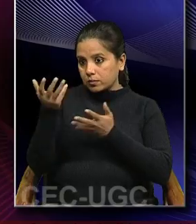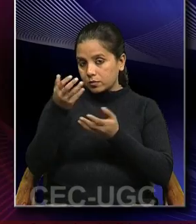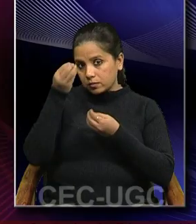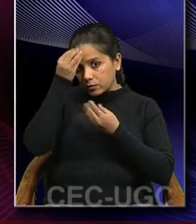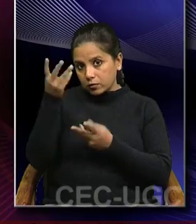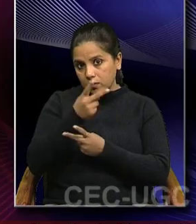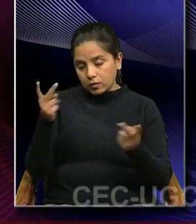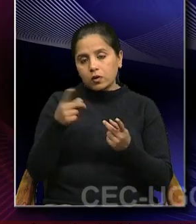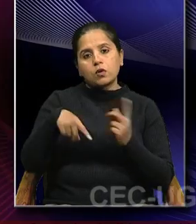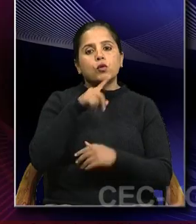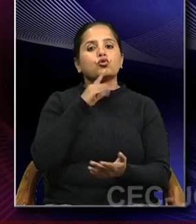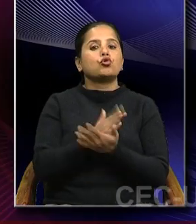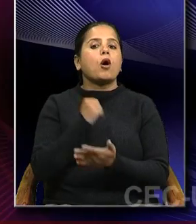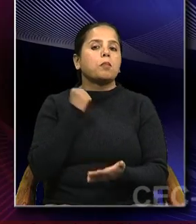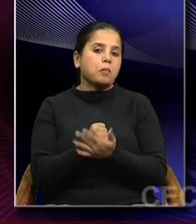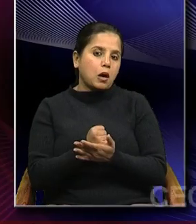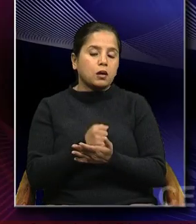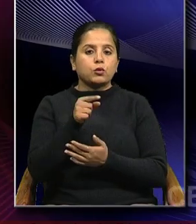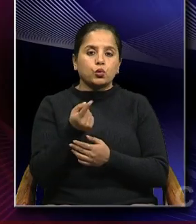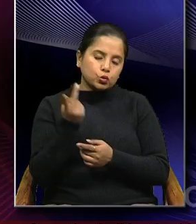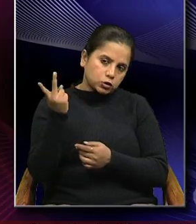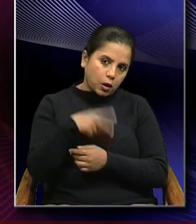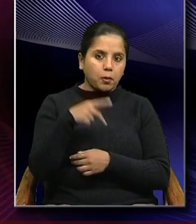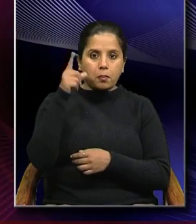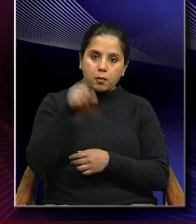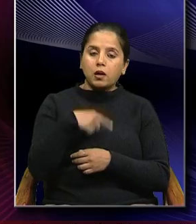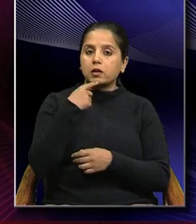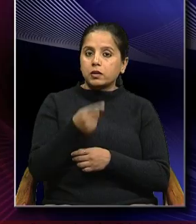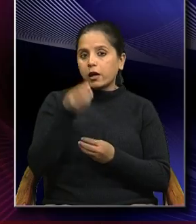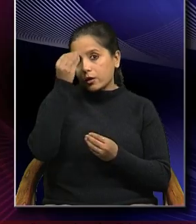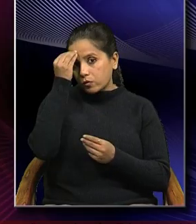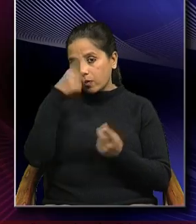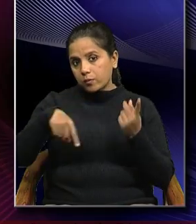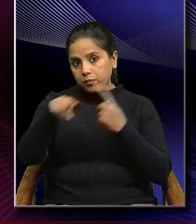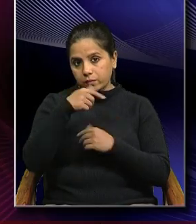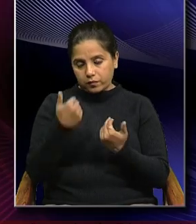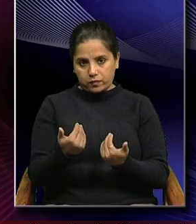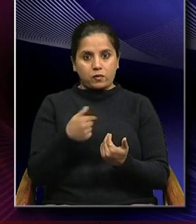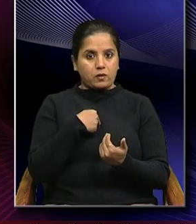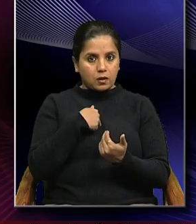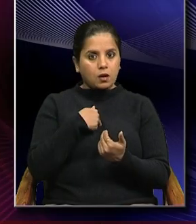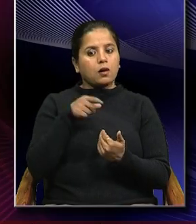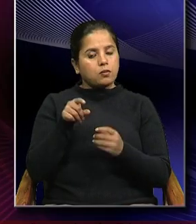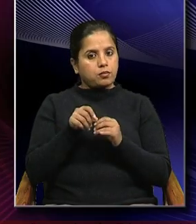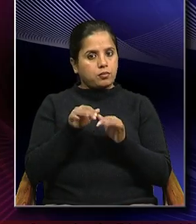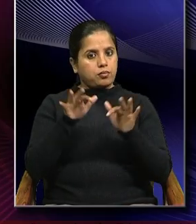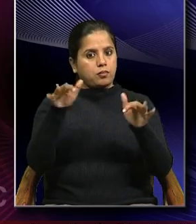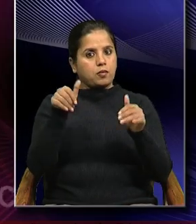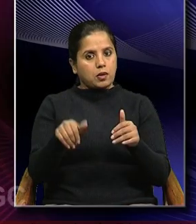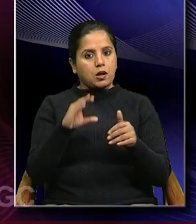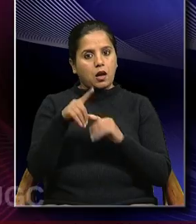to ensure, you have to make it double sure that the information which I am going to float to a particular